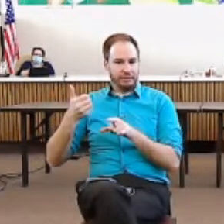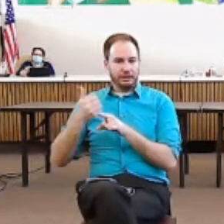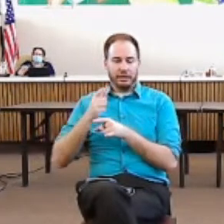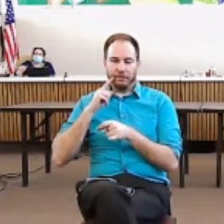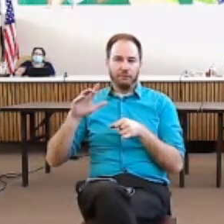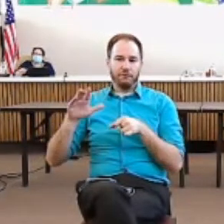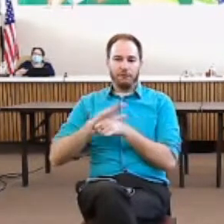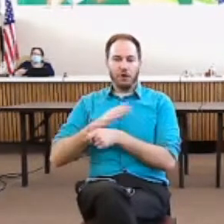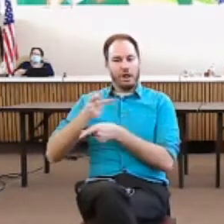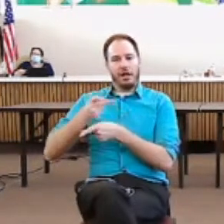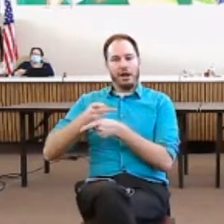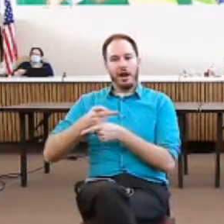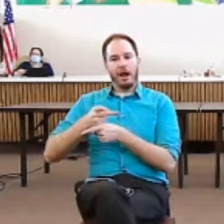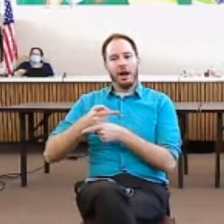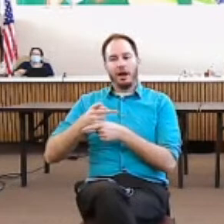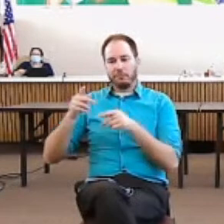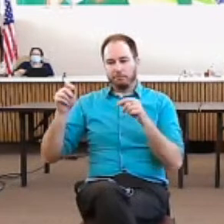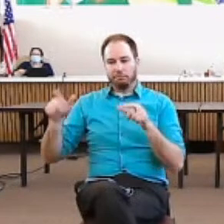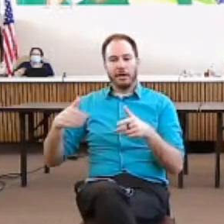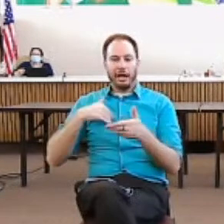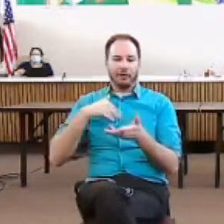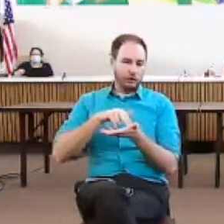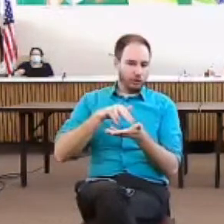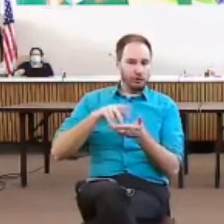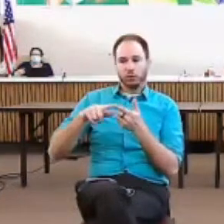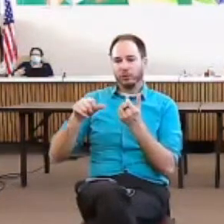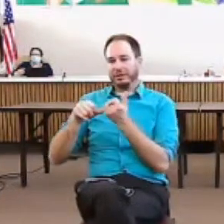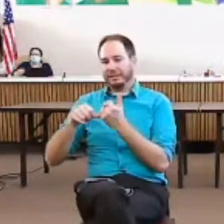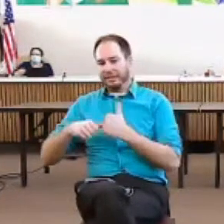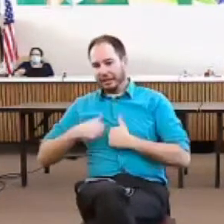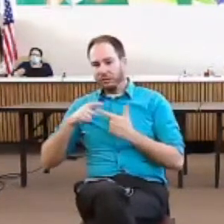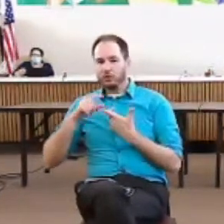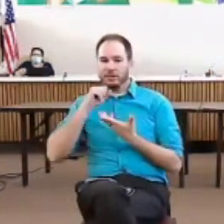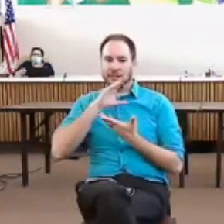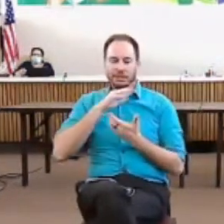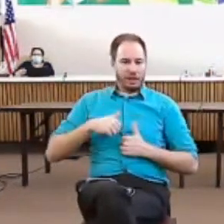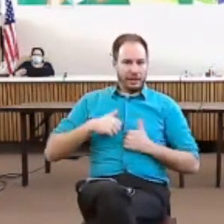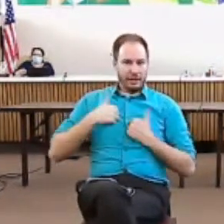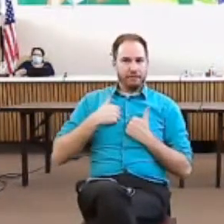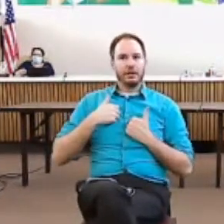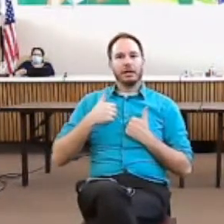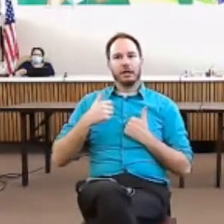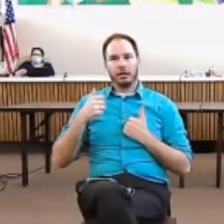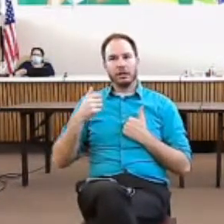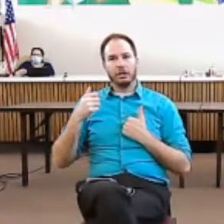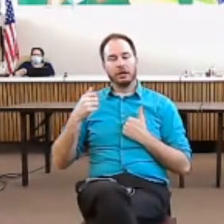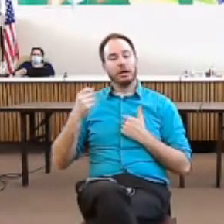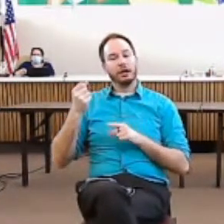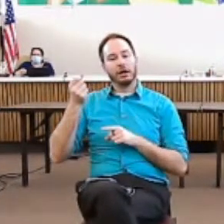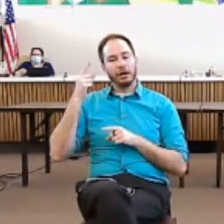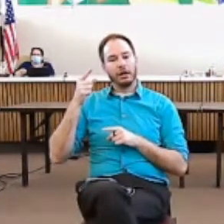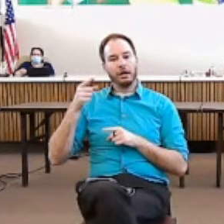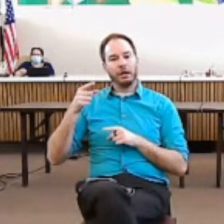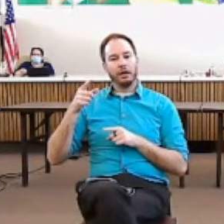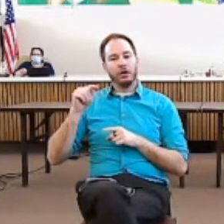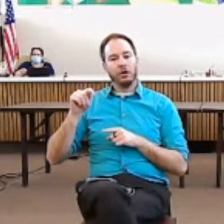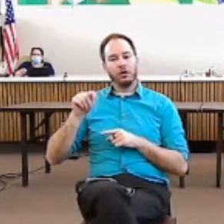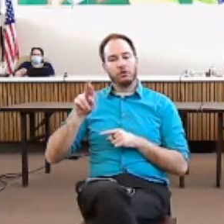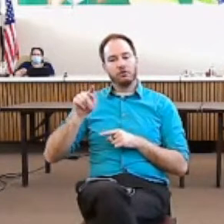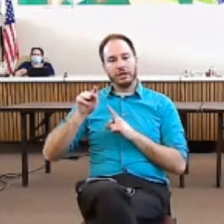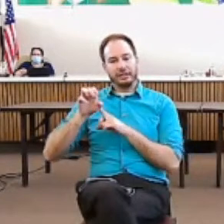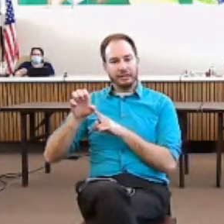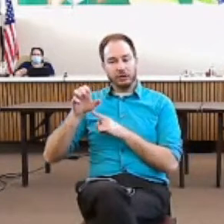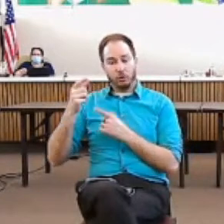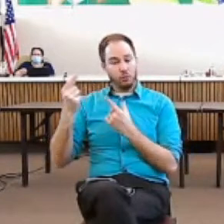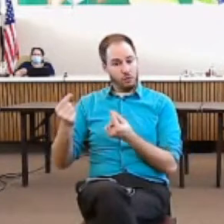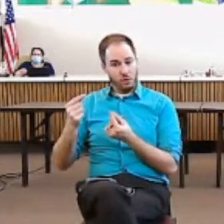care facility going from nursing care to assisted living to senior living. But what the trustees have